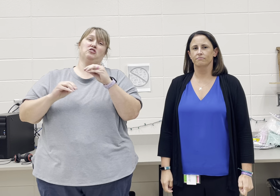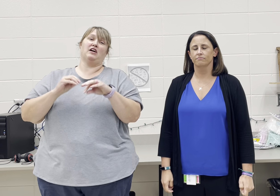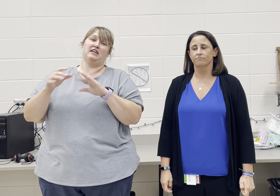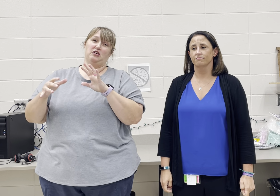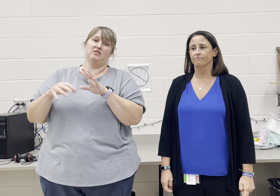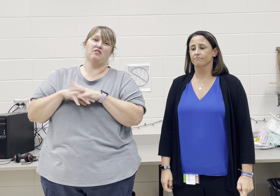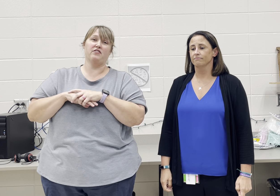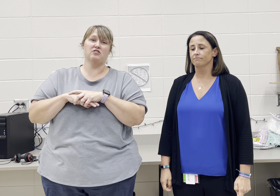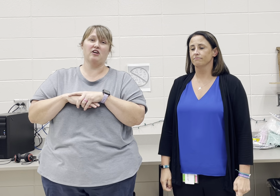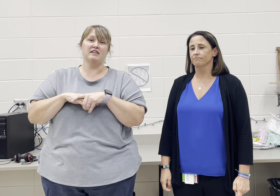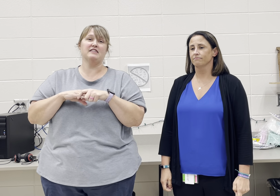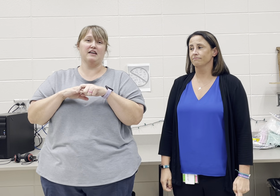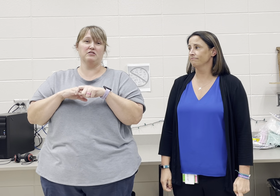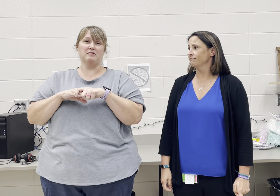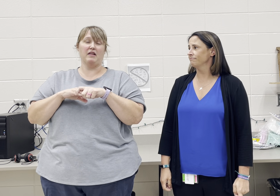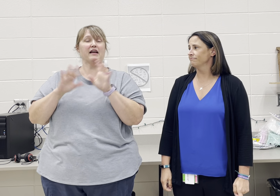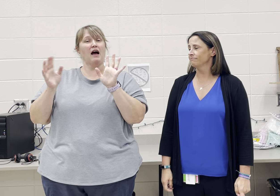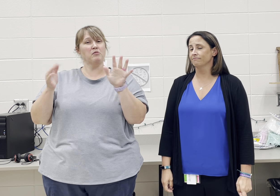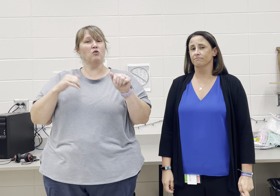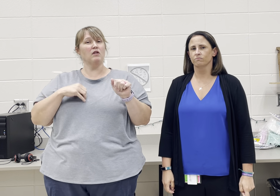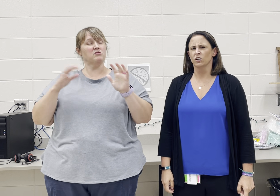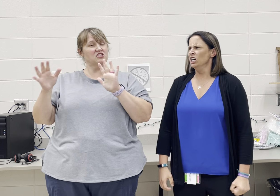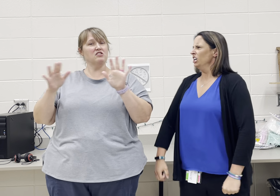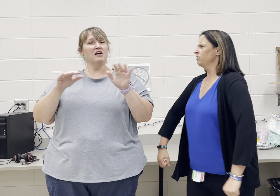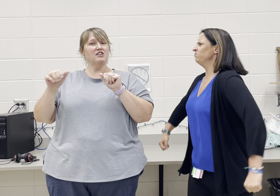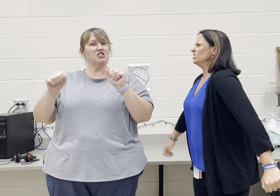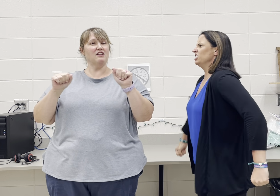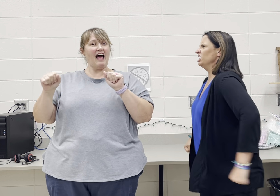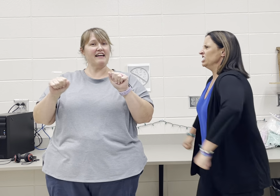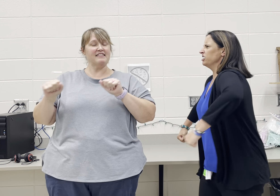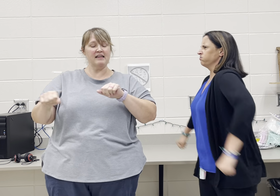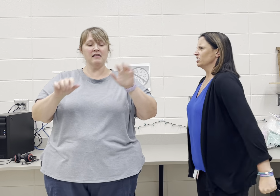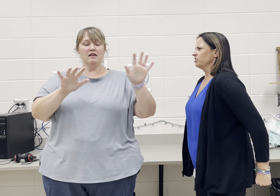trying to do. So if you're trying to tell some, like, I'm cool, I'm just chillaxing.